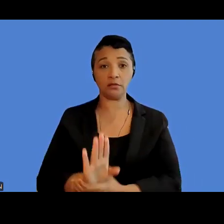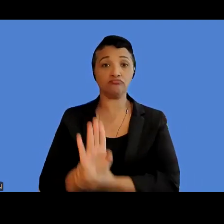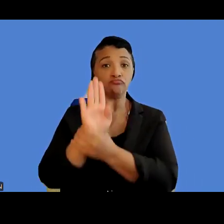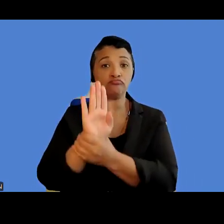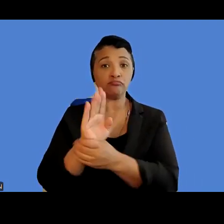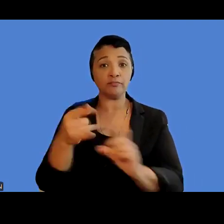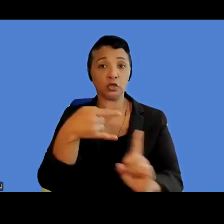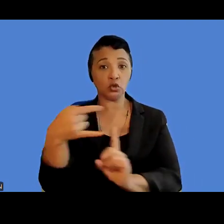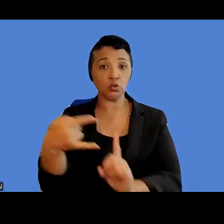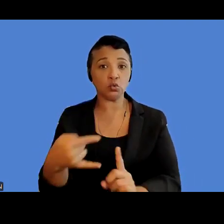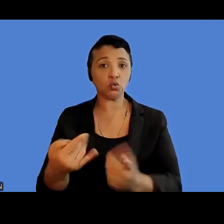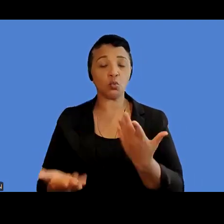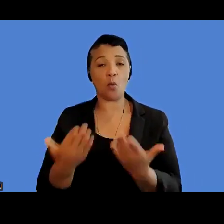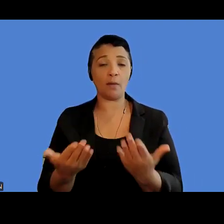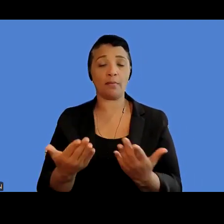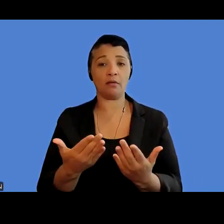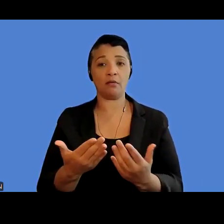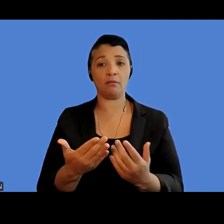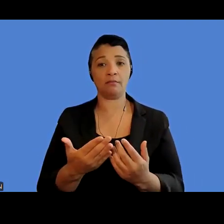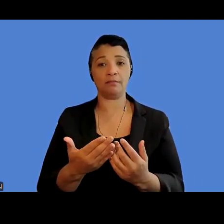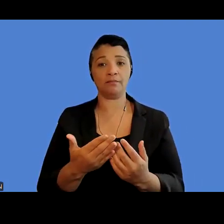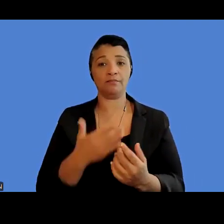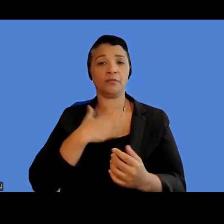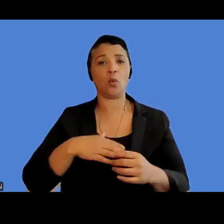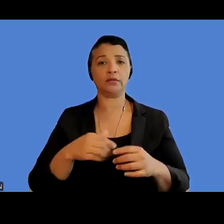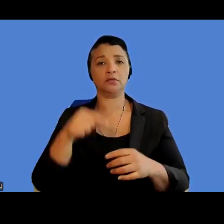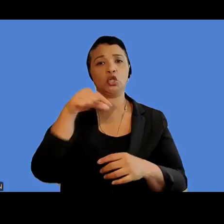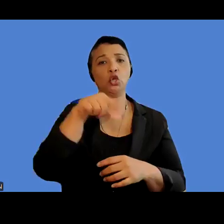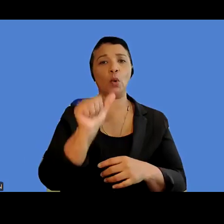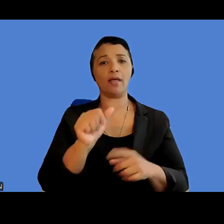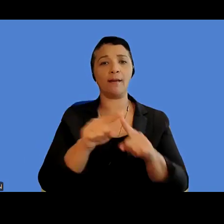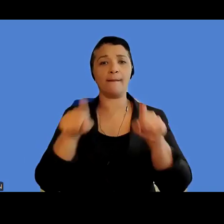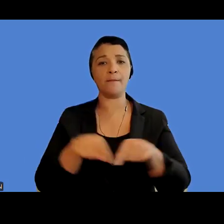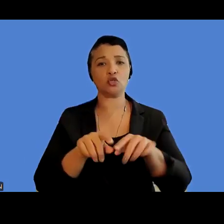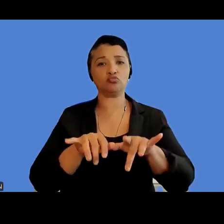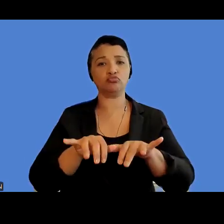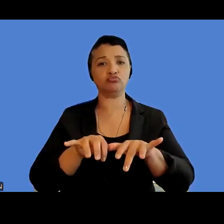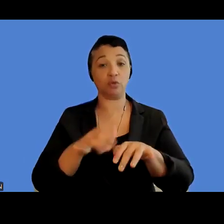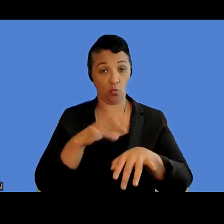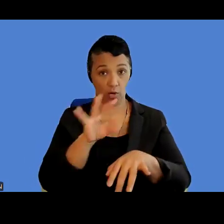hands or maybe wants to write something in the chat on the Q&A.